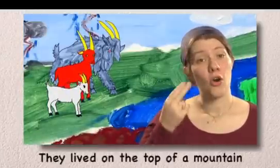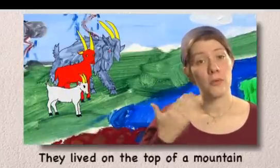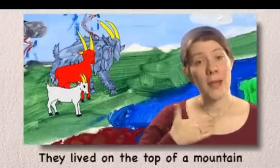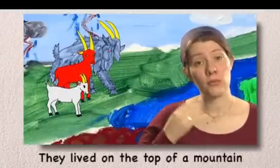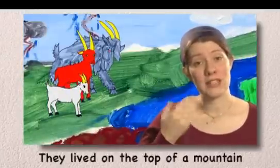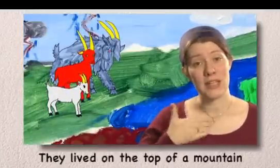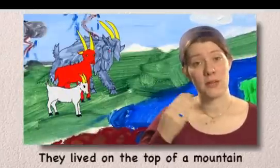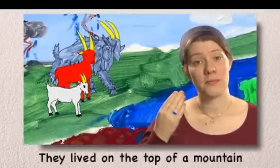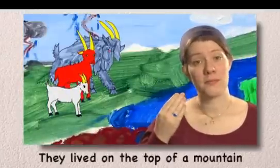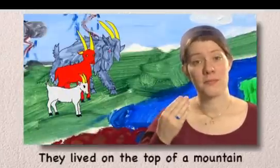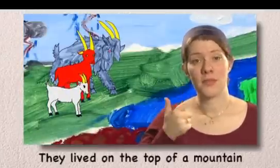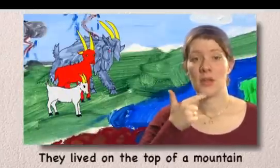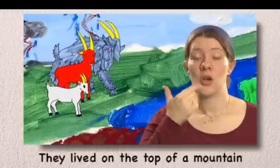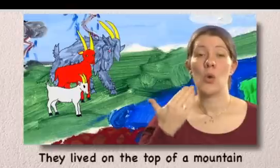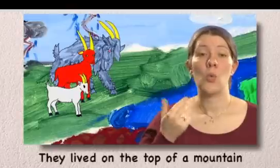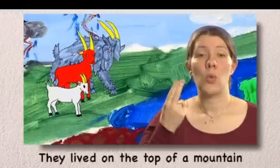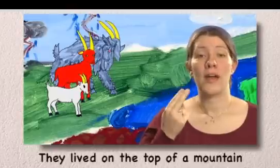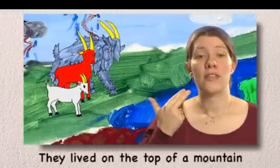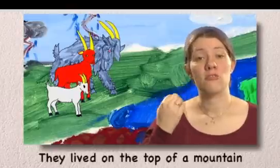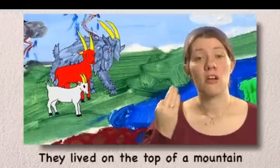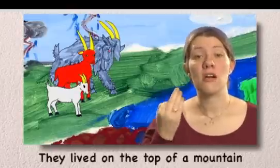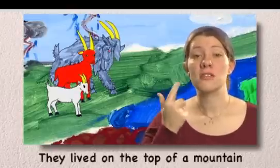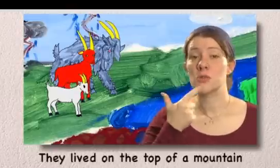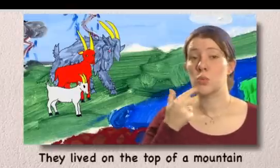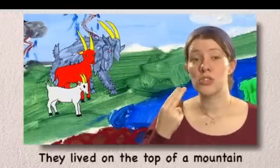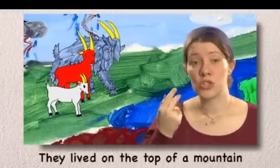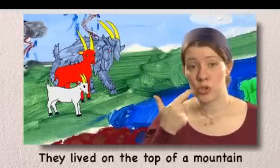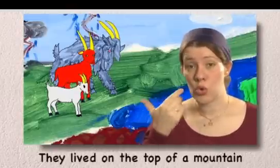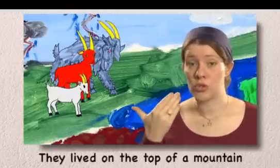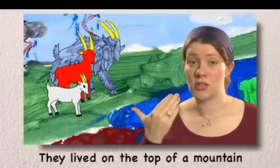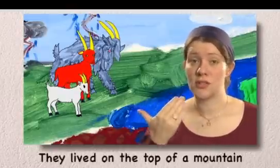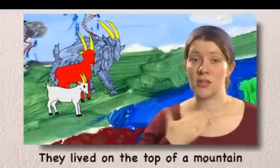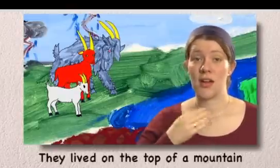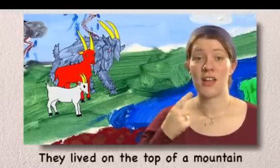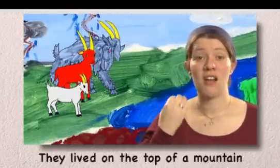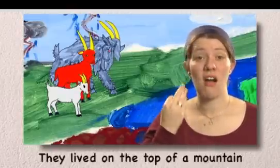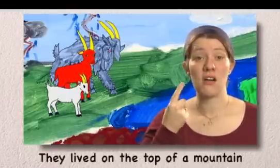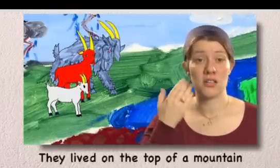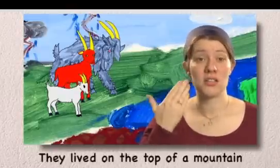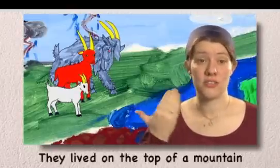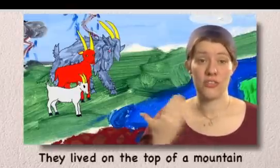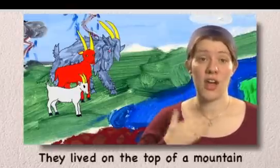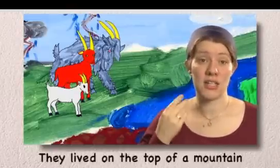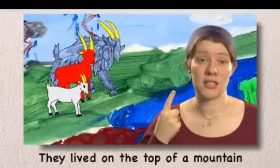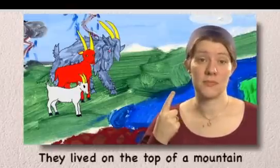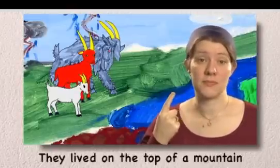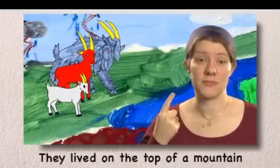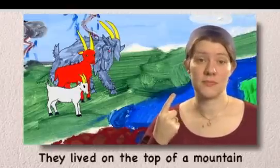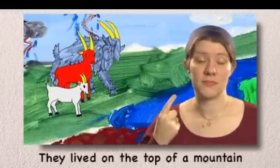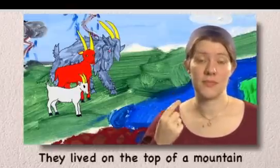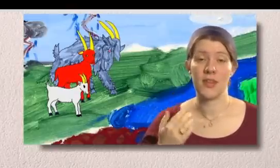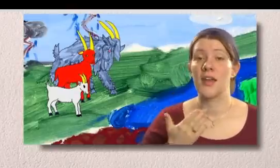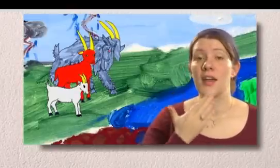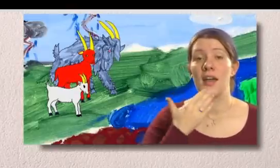of a mountain, where the grass was short and hard to find.